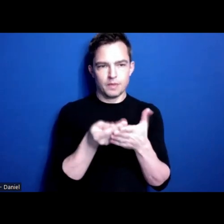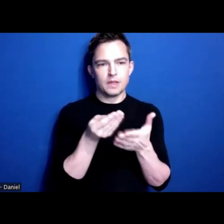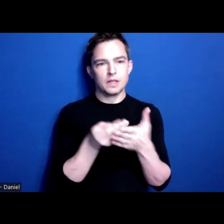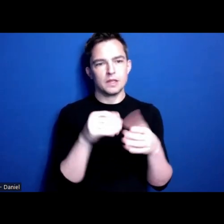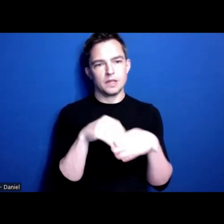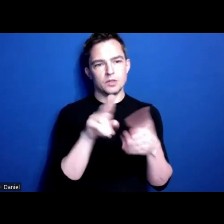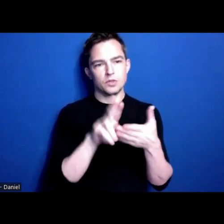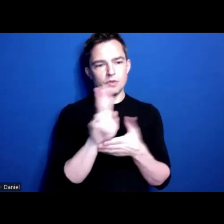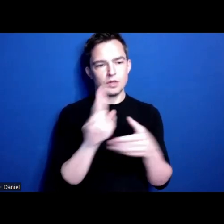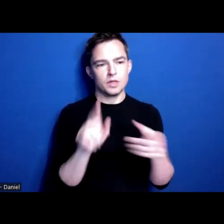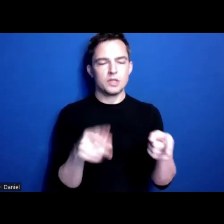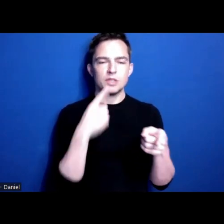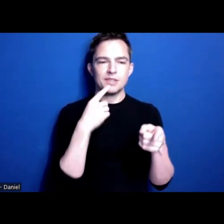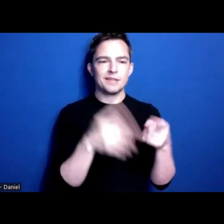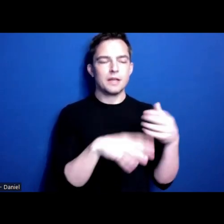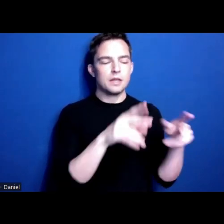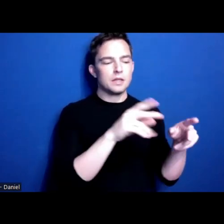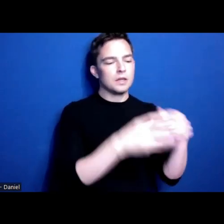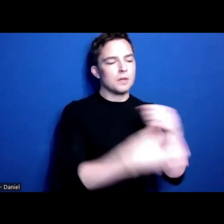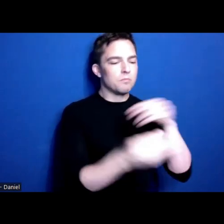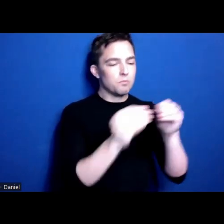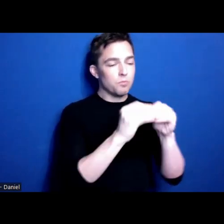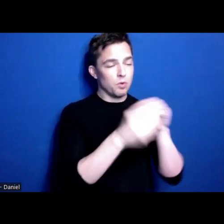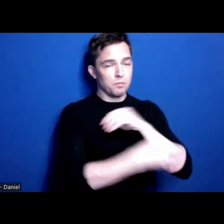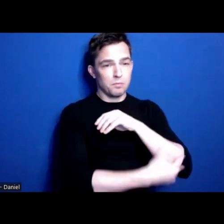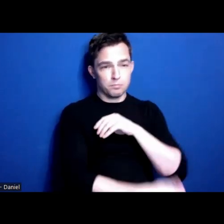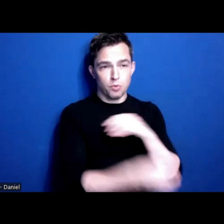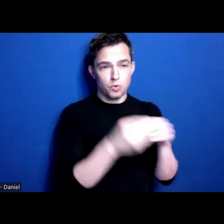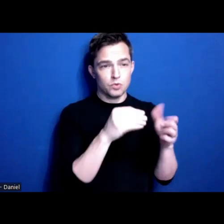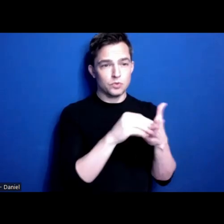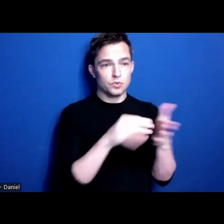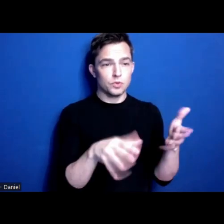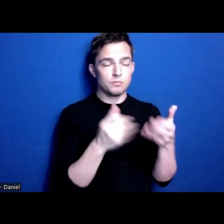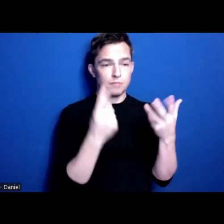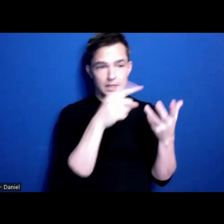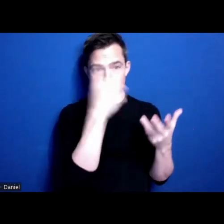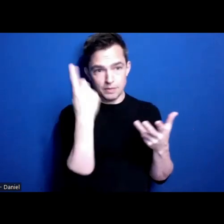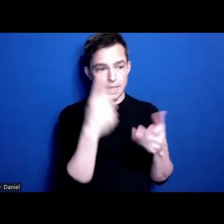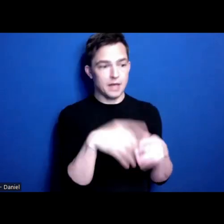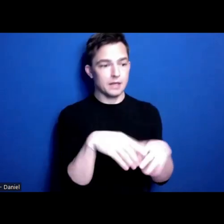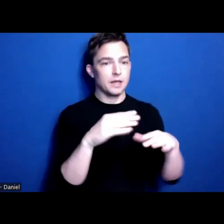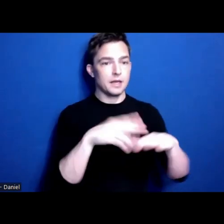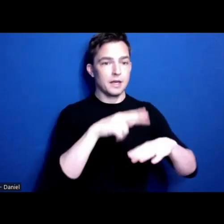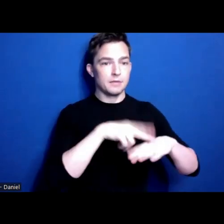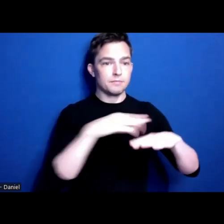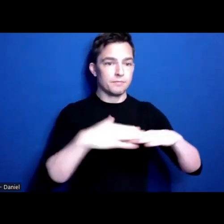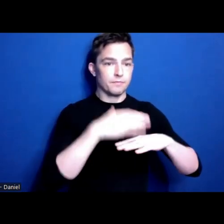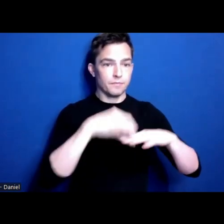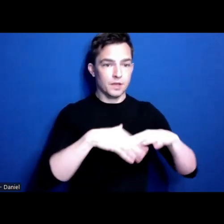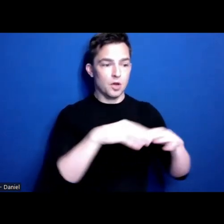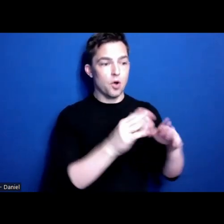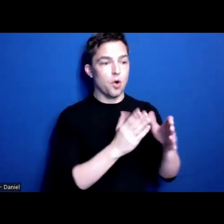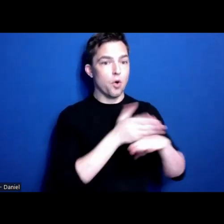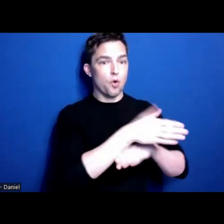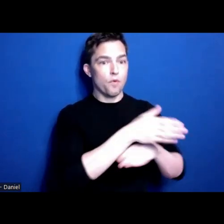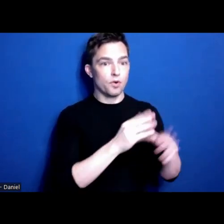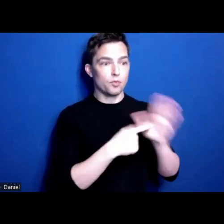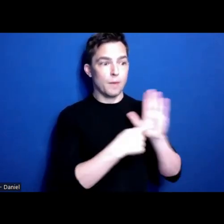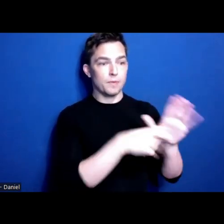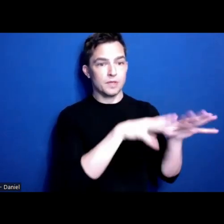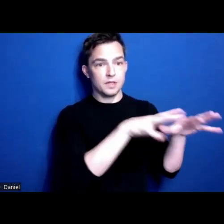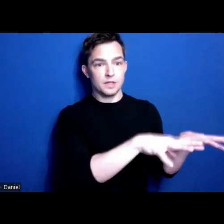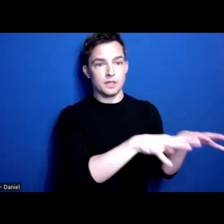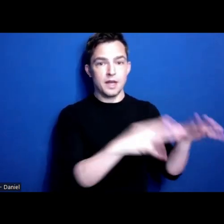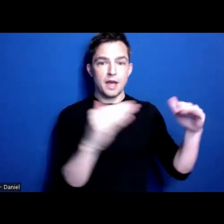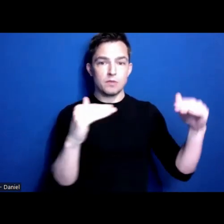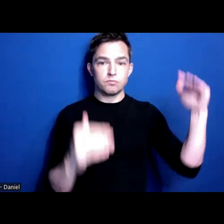less affluent students, among which Indigenous and Black students are overrepresented, at an inherent